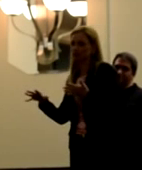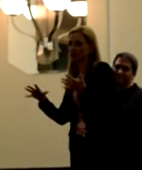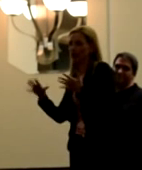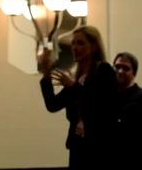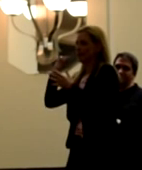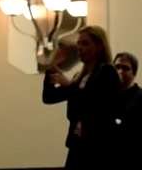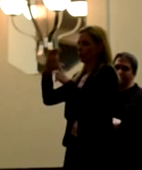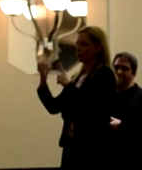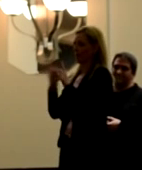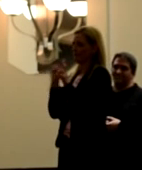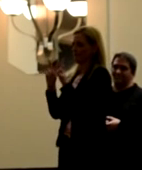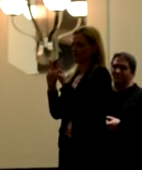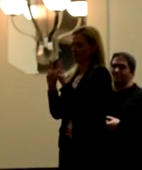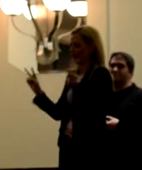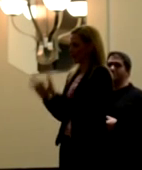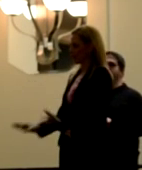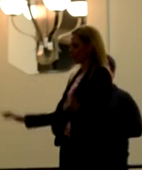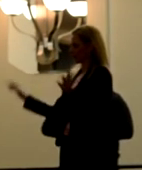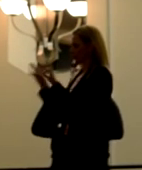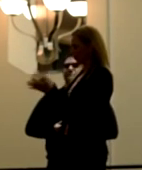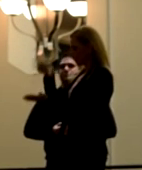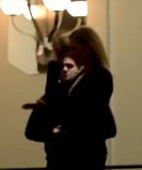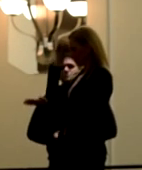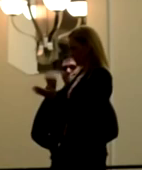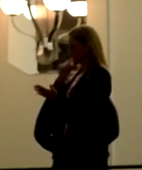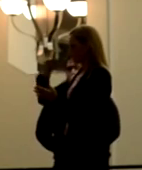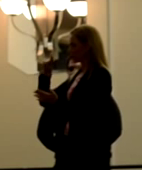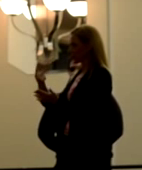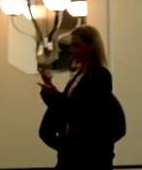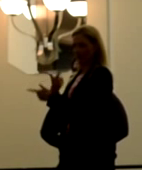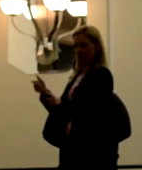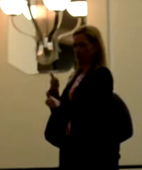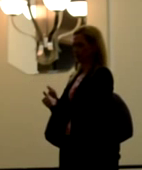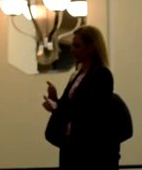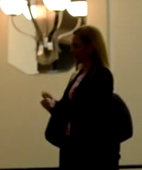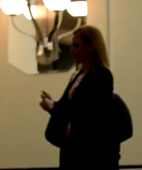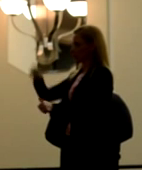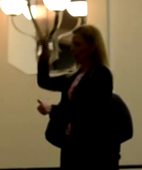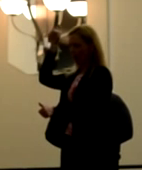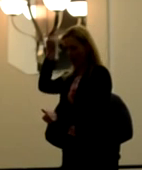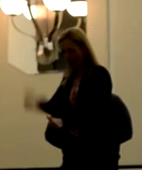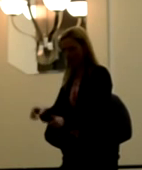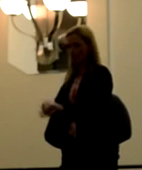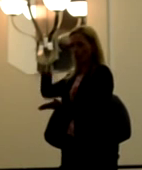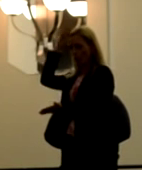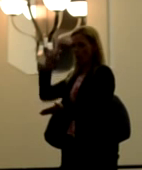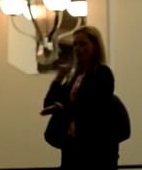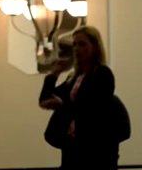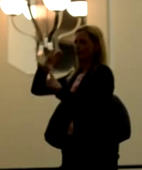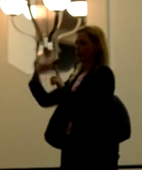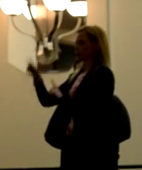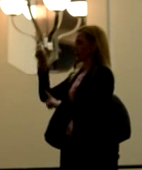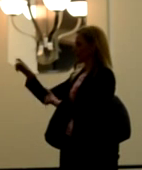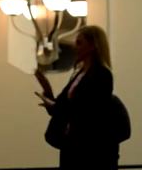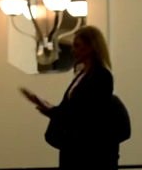ASL students? Deaf culture is extremely important to immerse yourself in. It's not just about the language. You